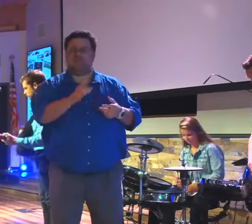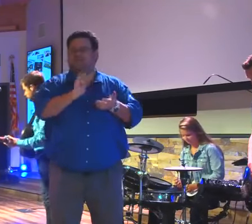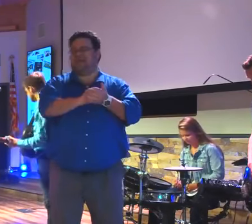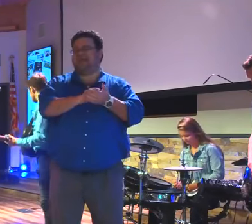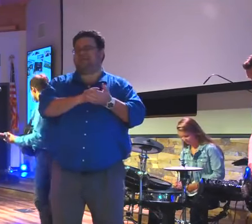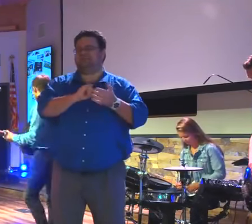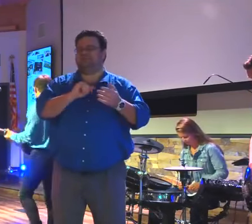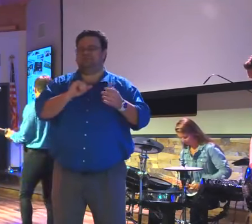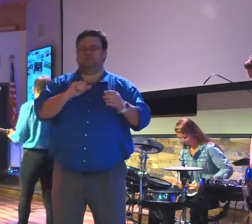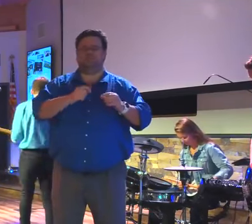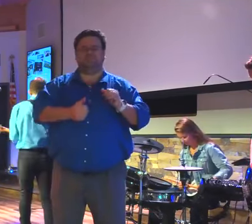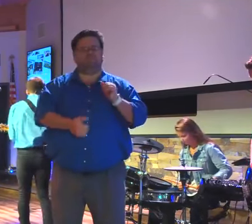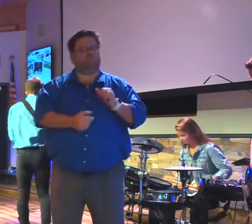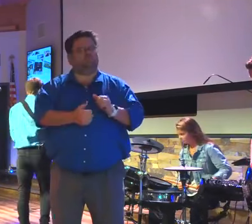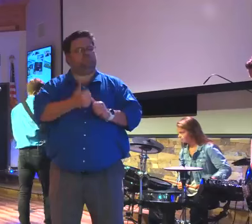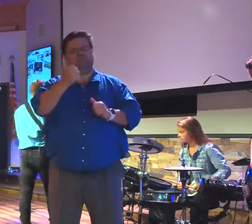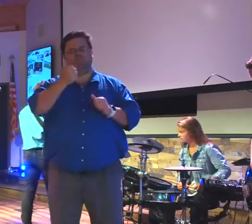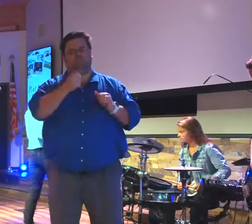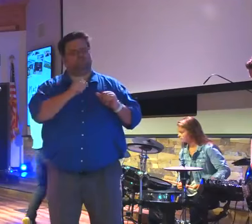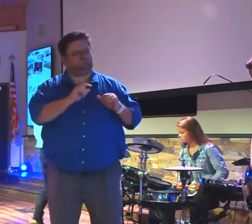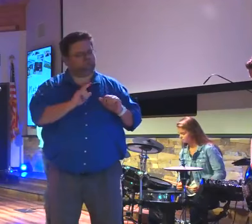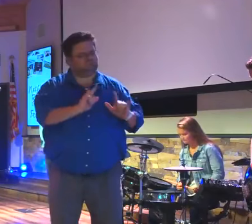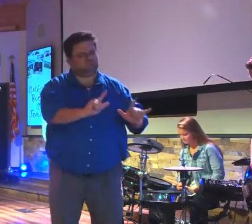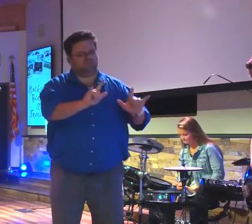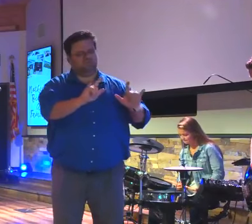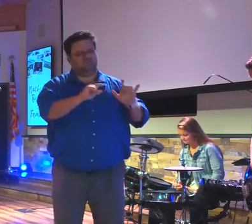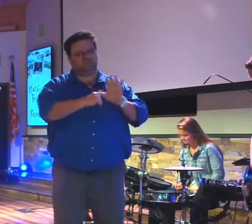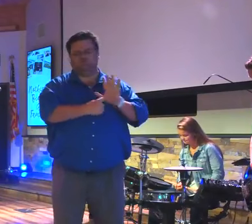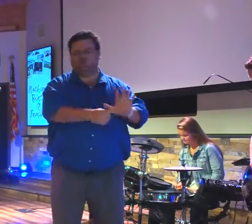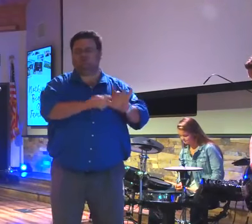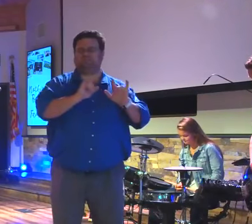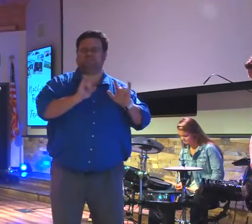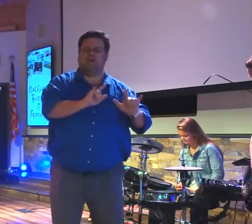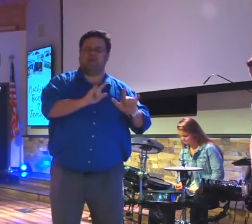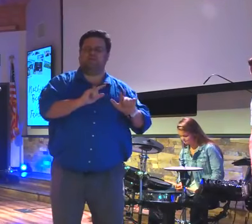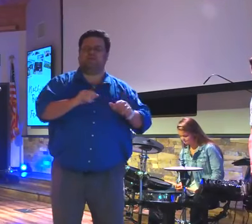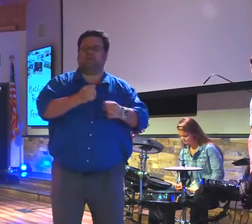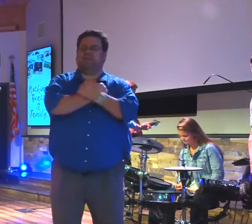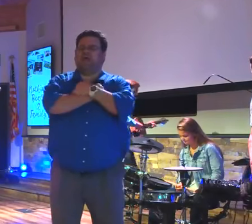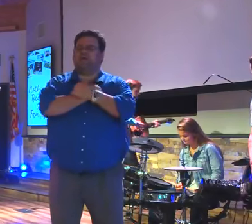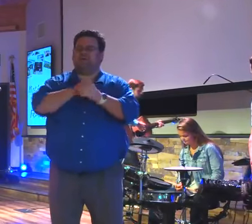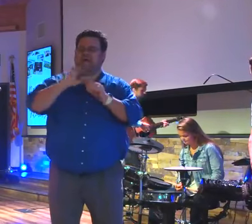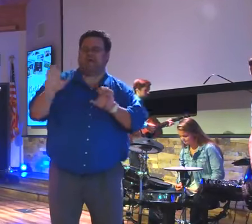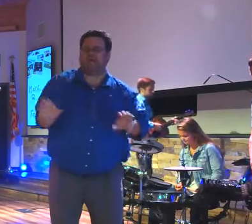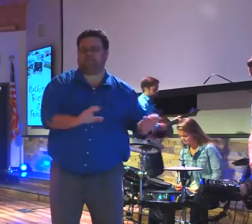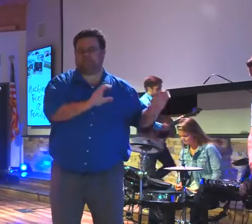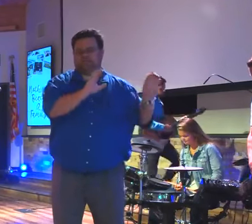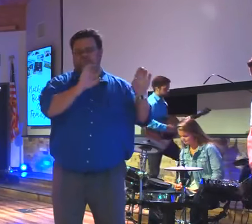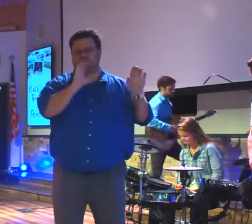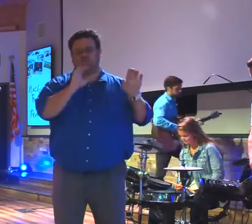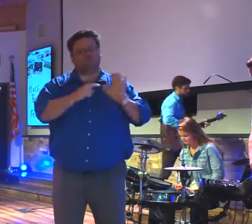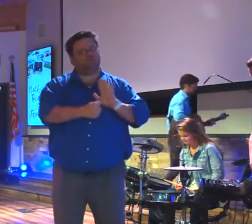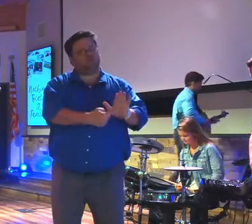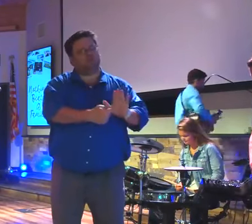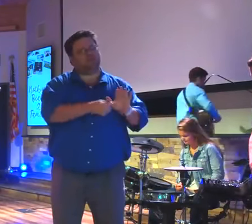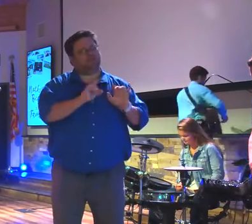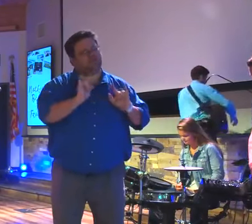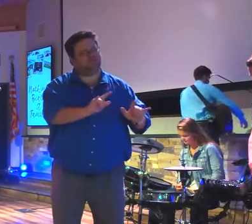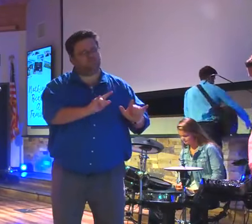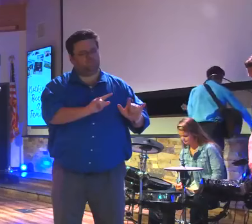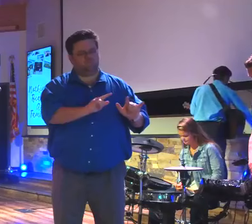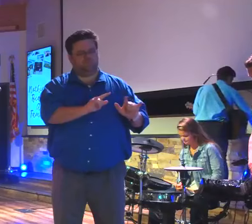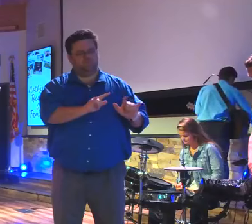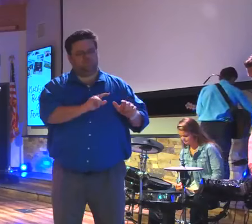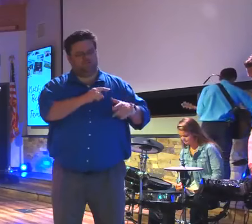the biggest way we show we love them. That demonstrates. Love is action. And we demonstrate our love for our